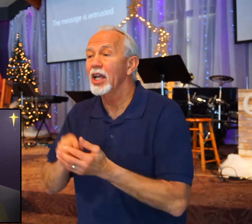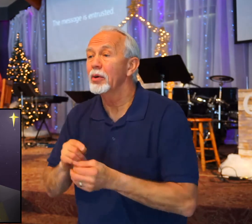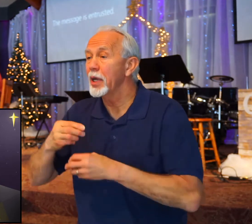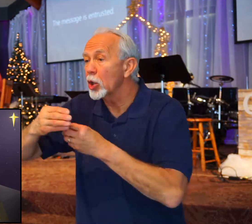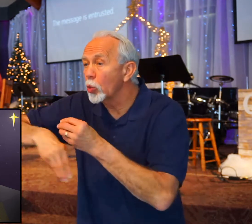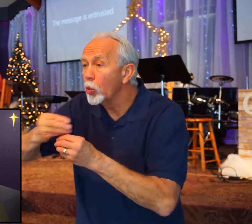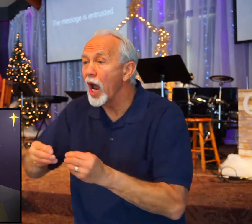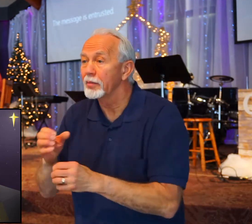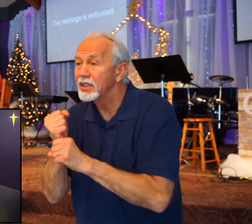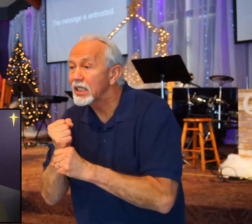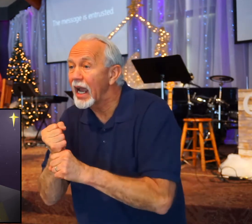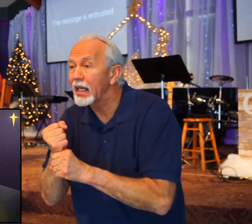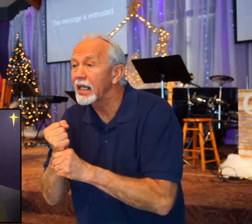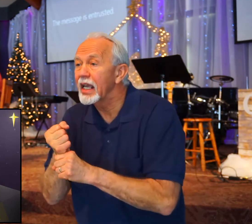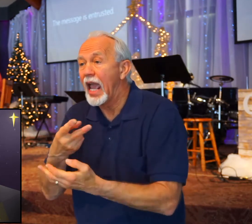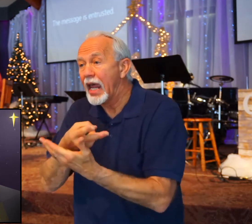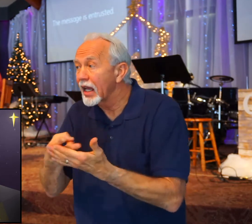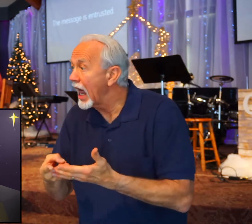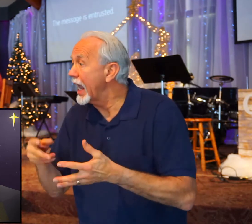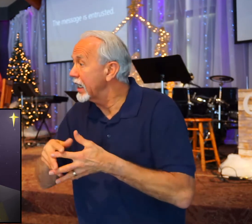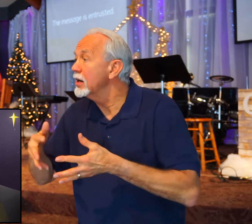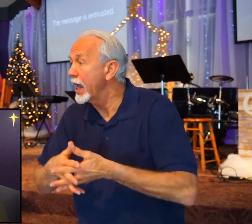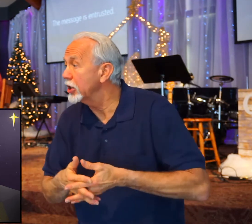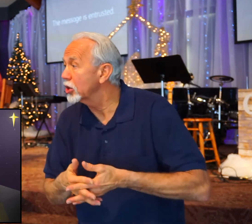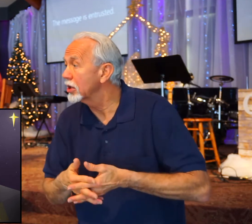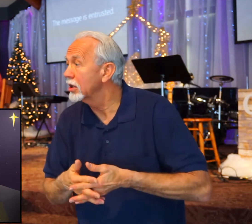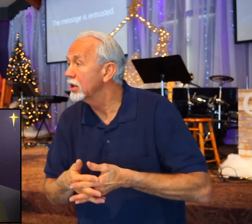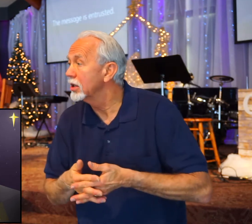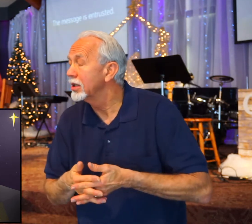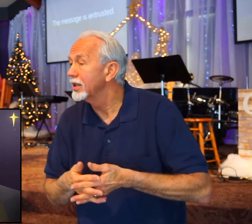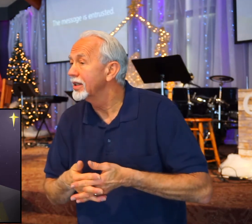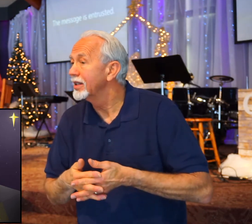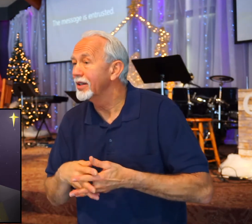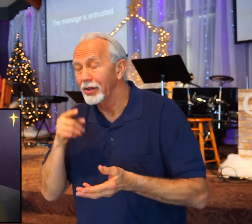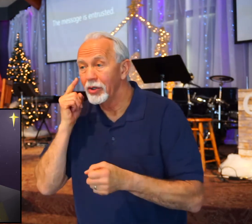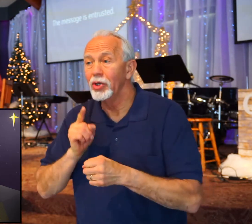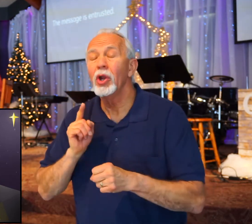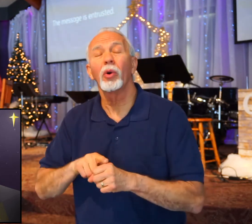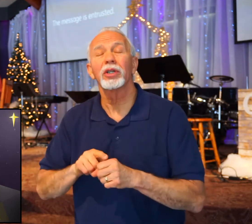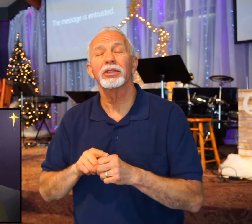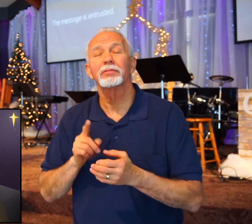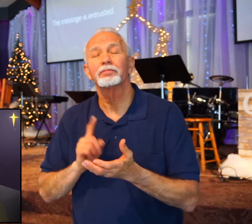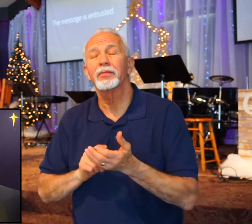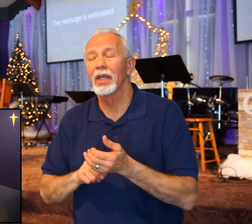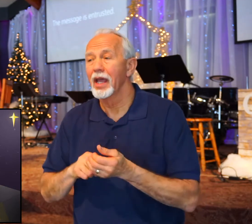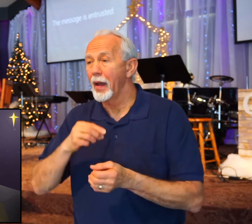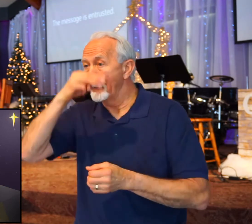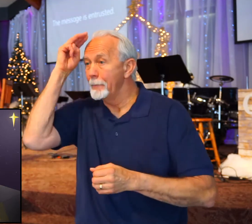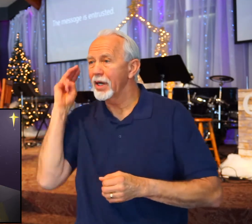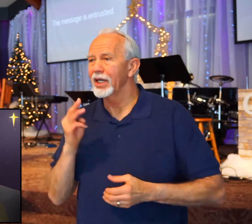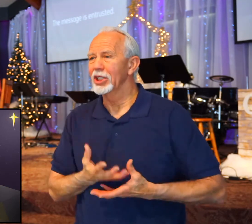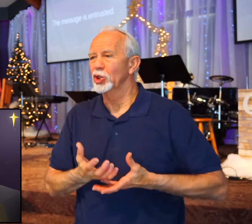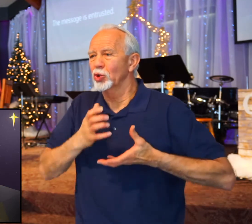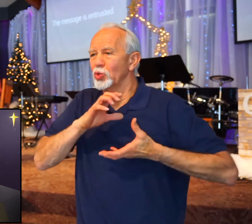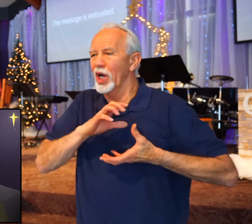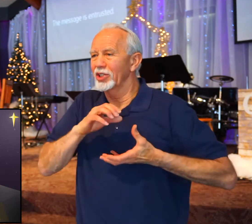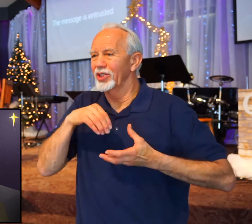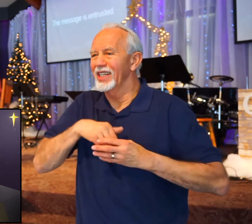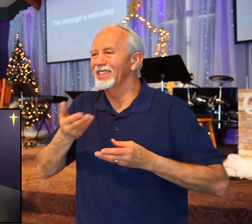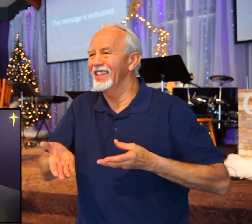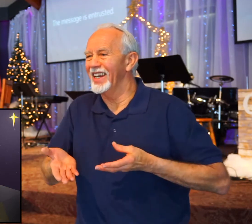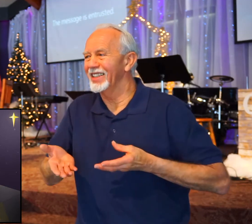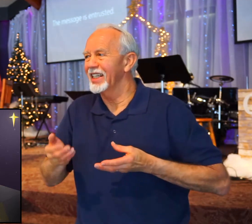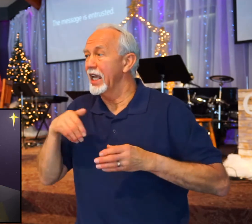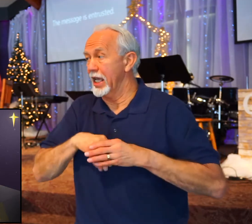wrapped tightly and lying in a manger? Notice again in verse 19, Mary treasured these